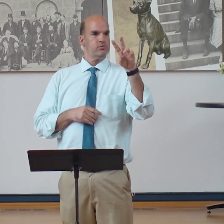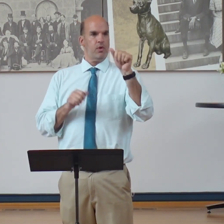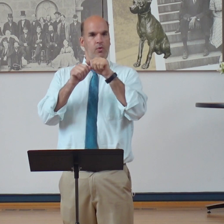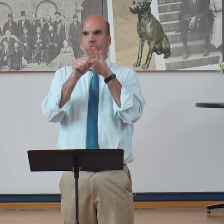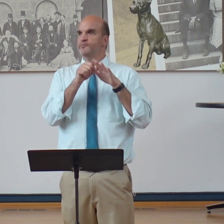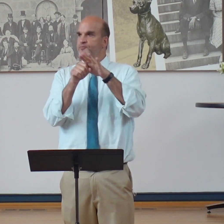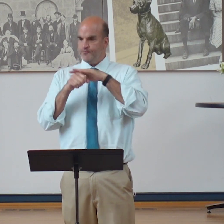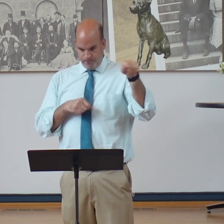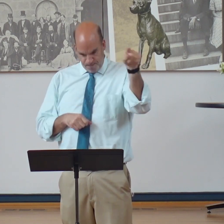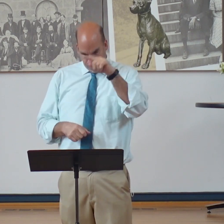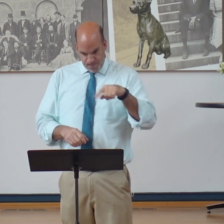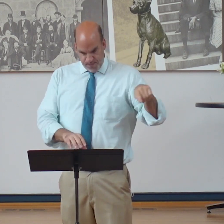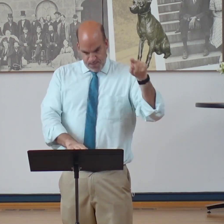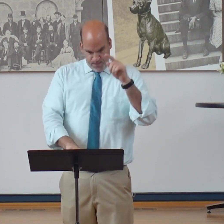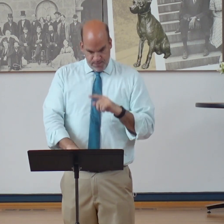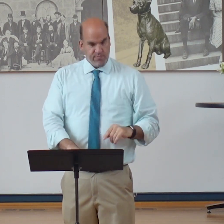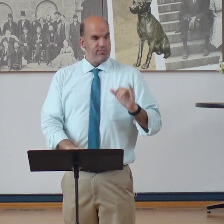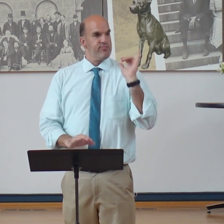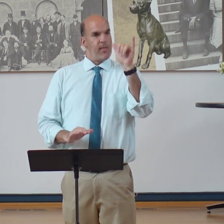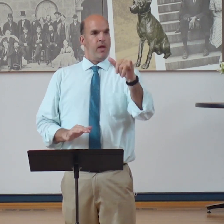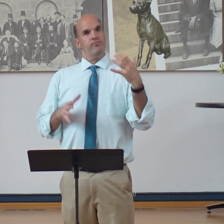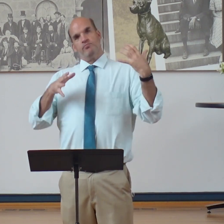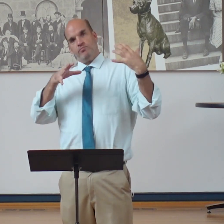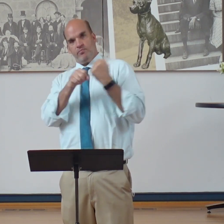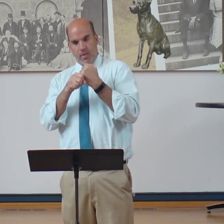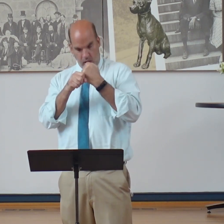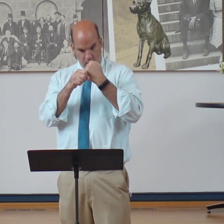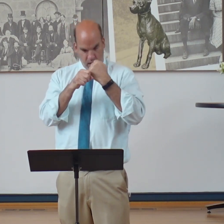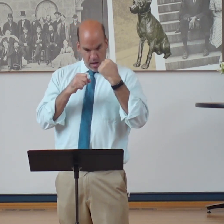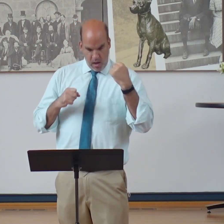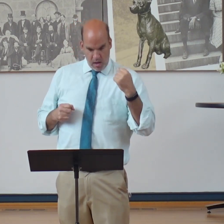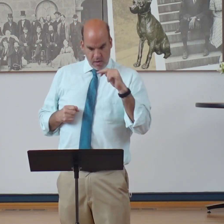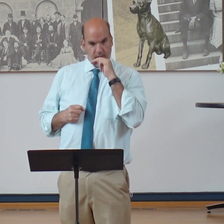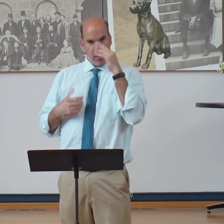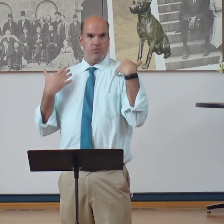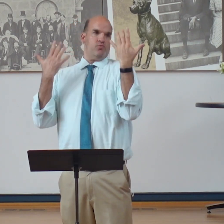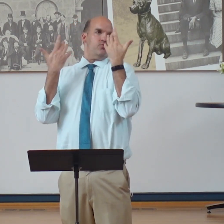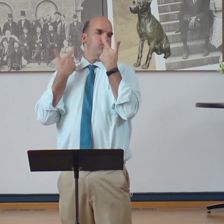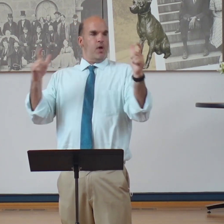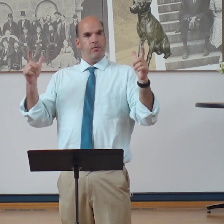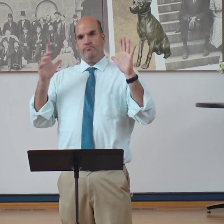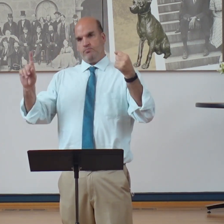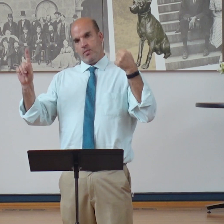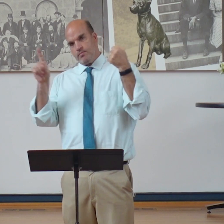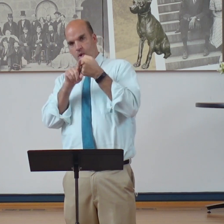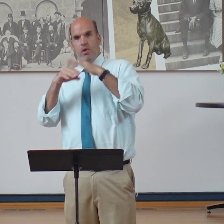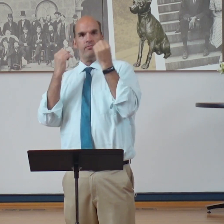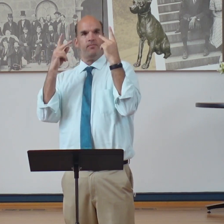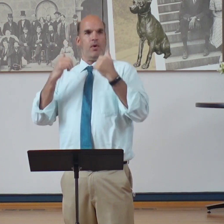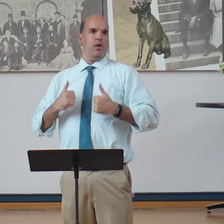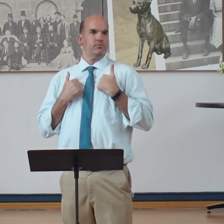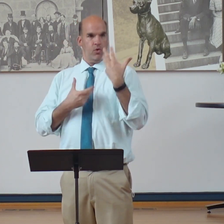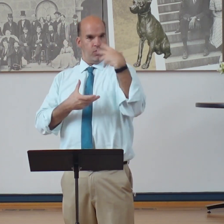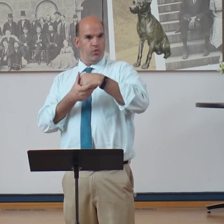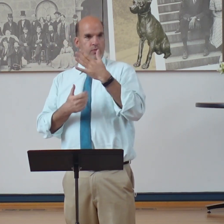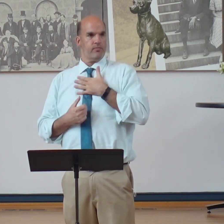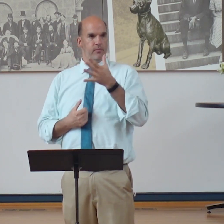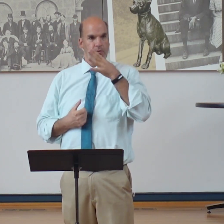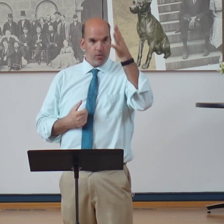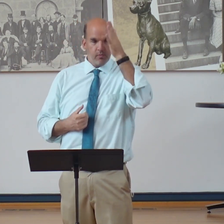for deaf folks in the DC, Maryland, and Virginia area. And in sum, Nancy had a profound impact on many people's